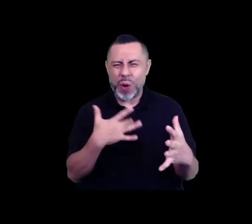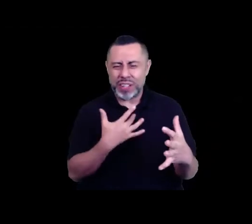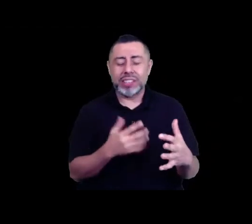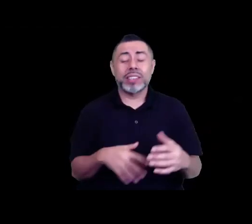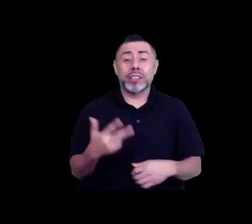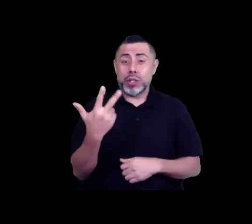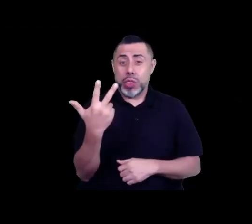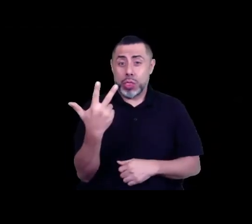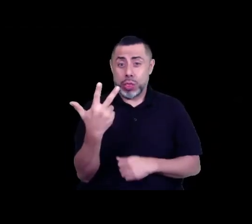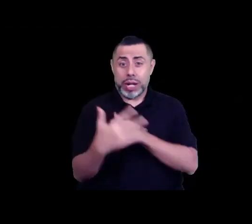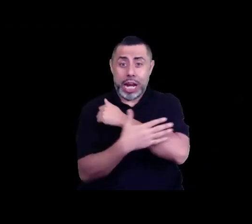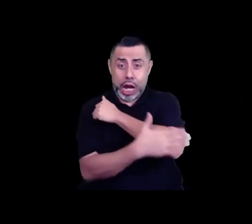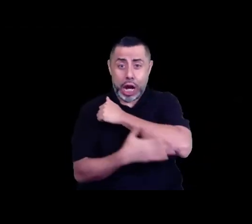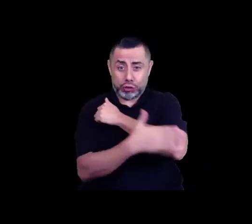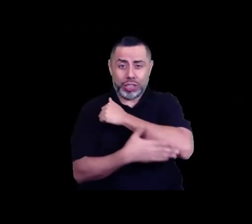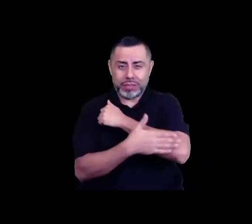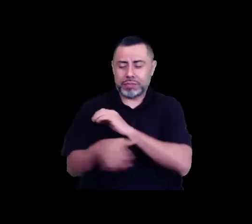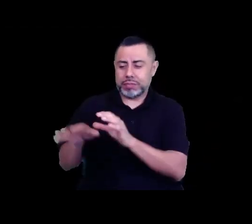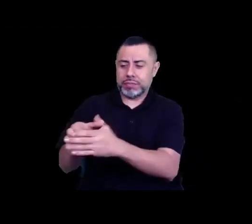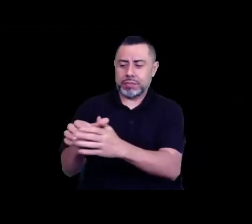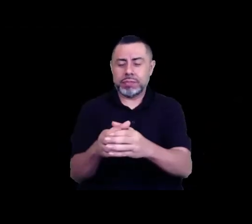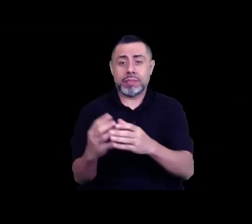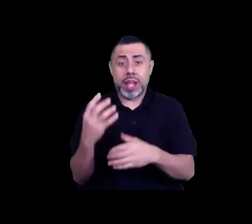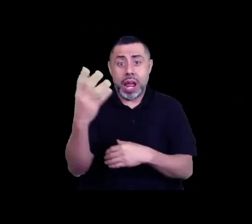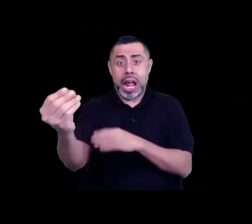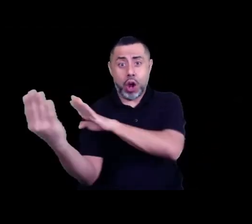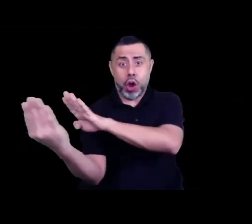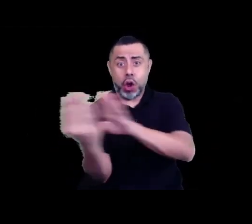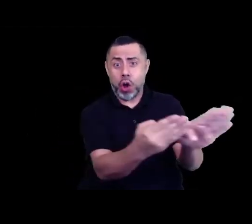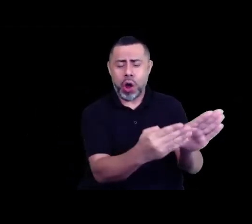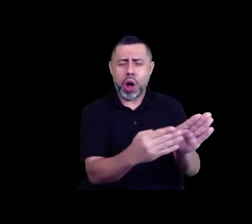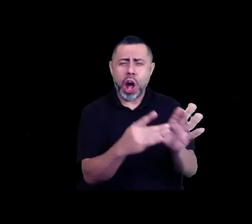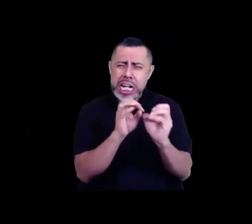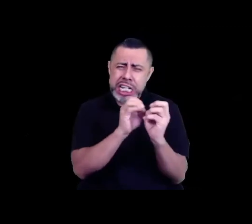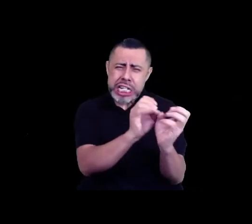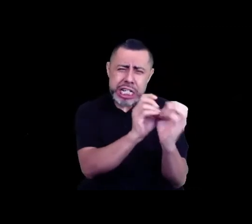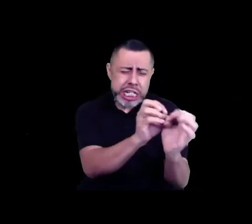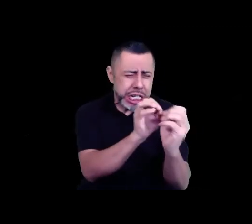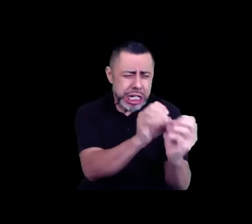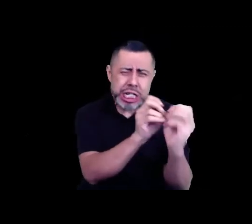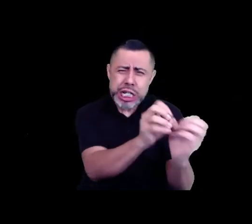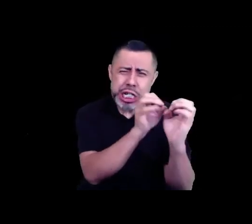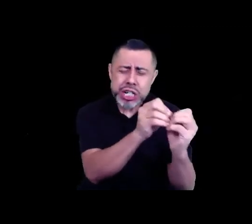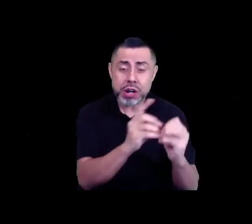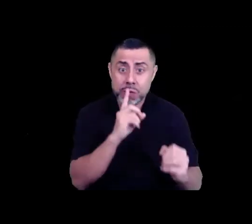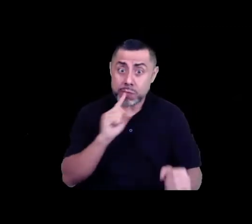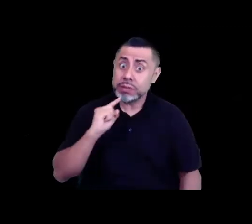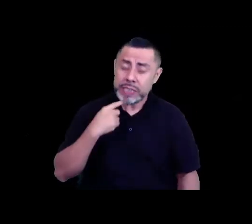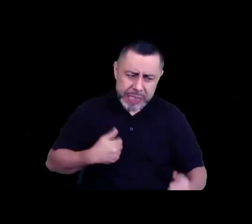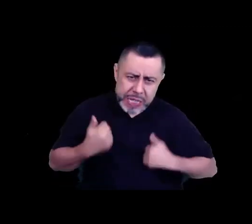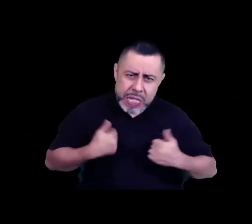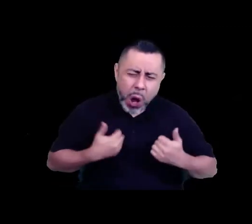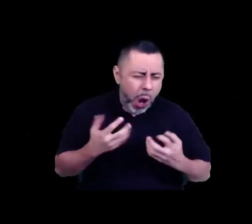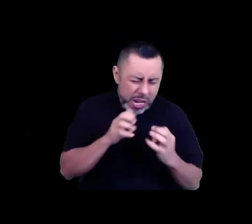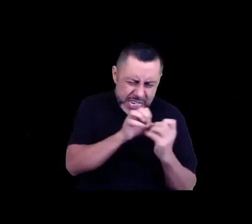verbally engaged aggressively with each other over some really sticking points that might have